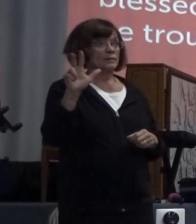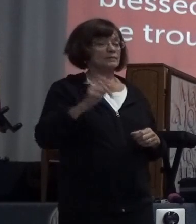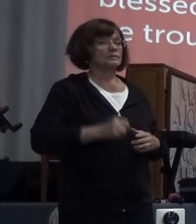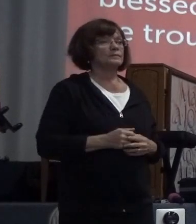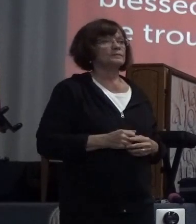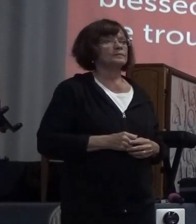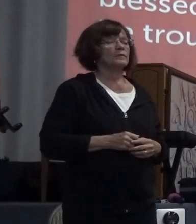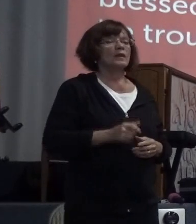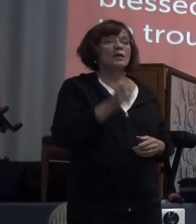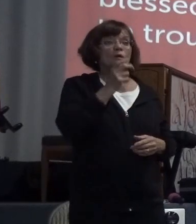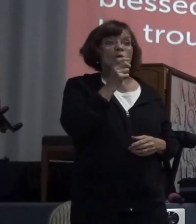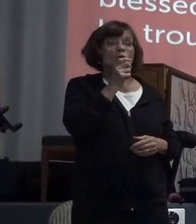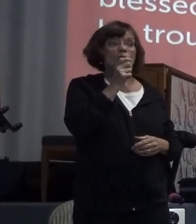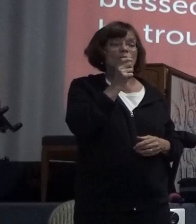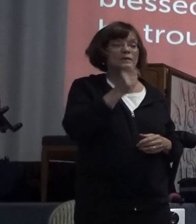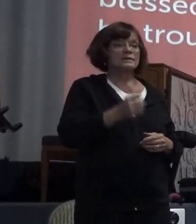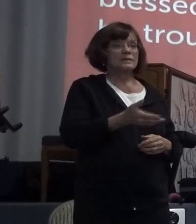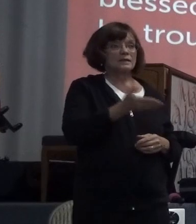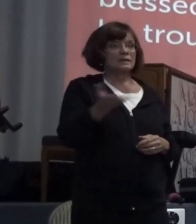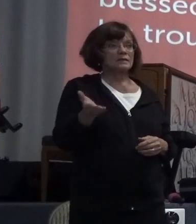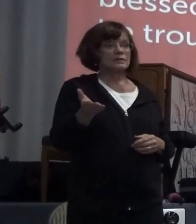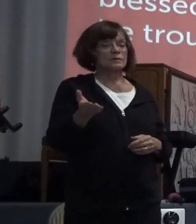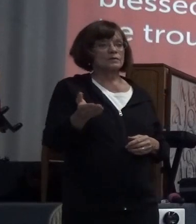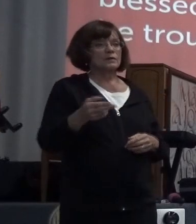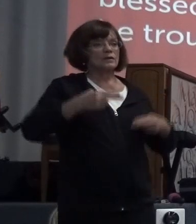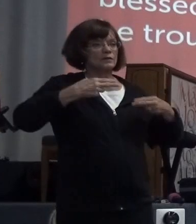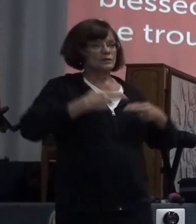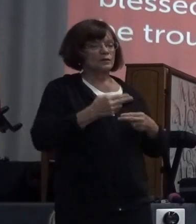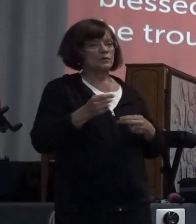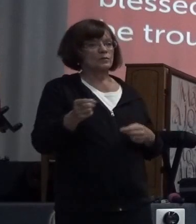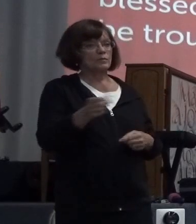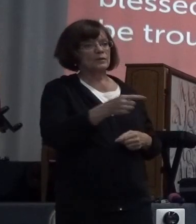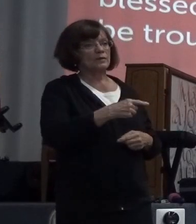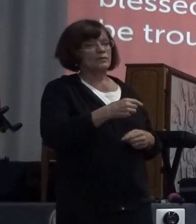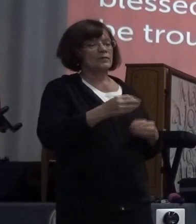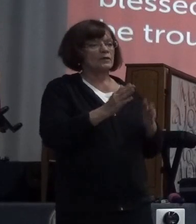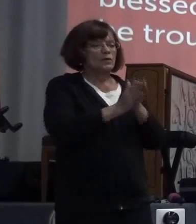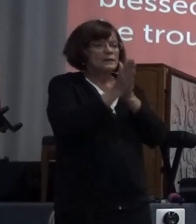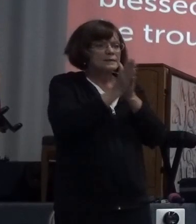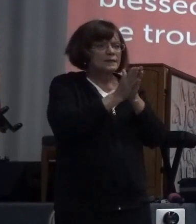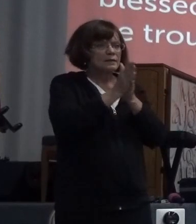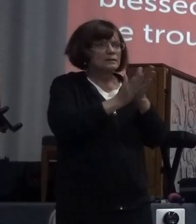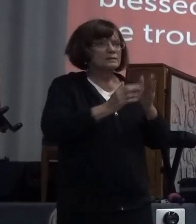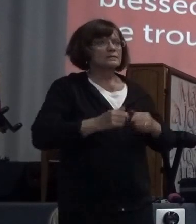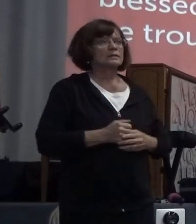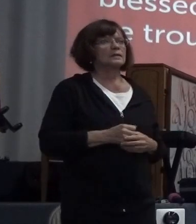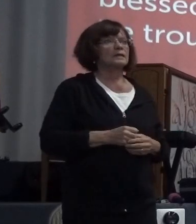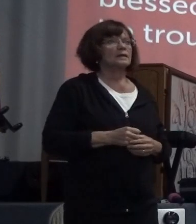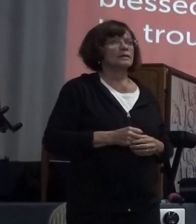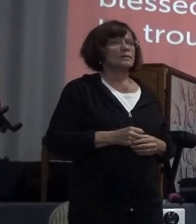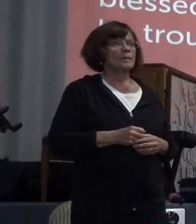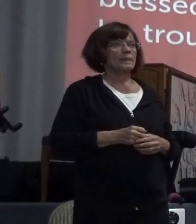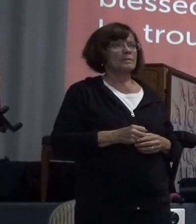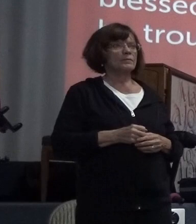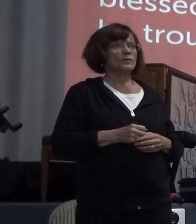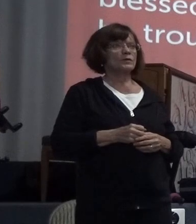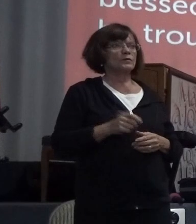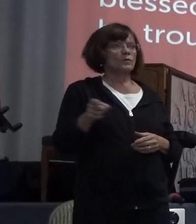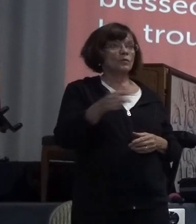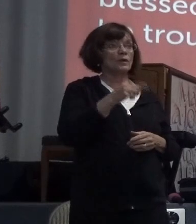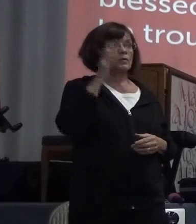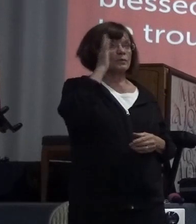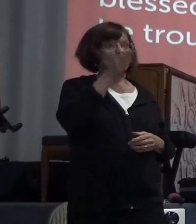"Now who is there to harm you if you are zealous for what is good? But even if you should suffer for righteousness' sake, you will be